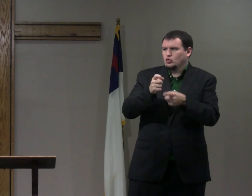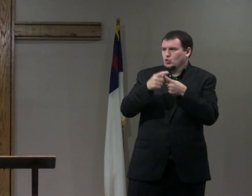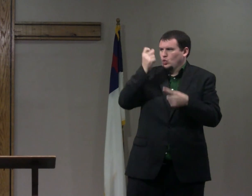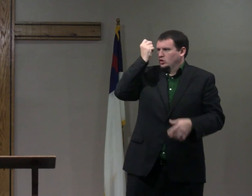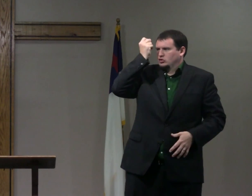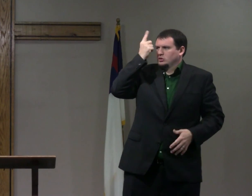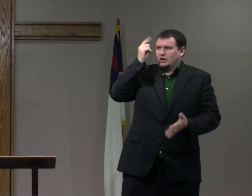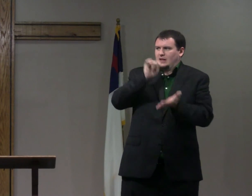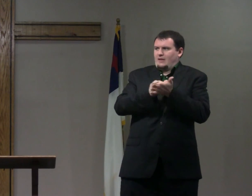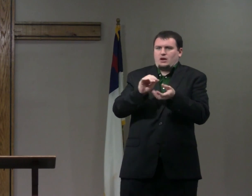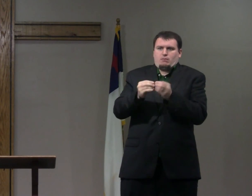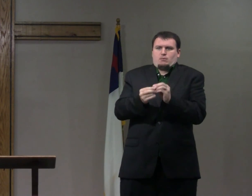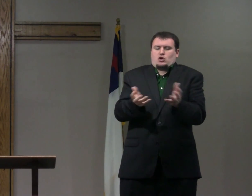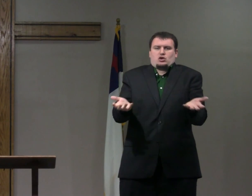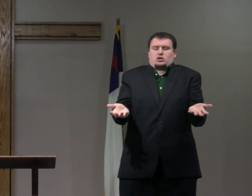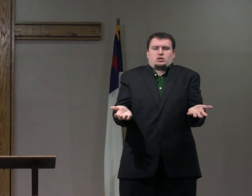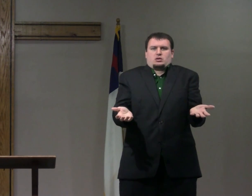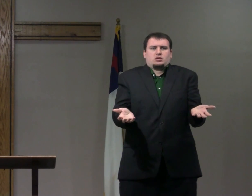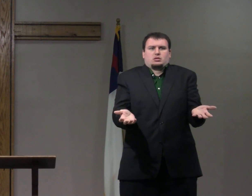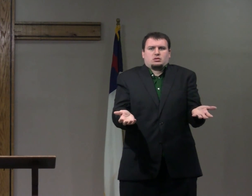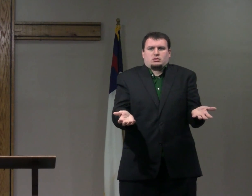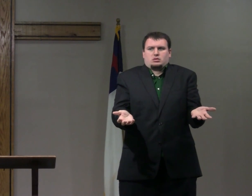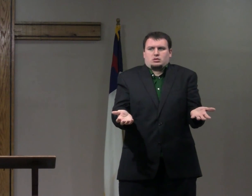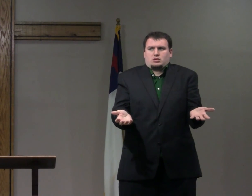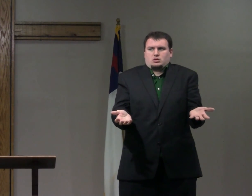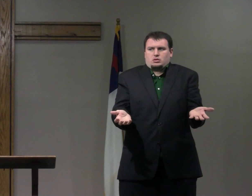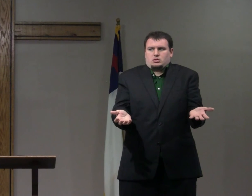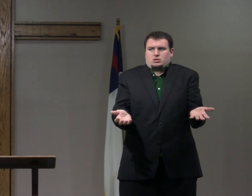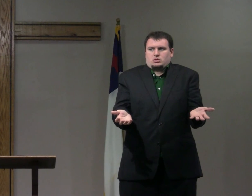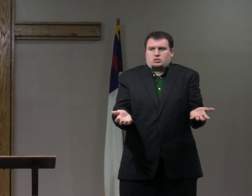That number is so hard to understand.